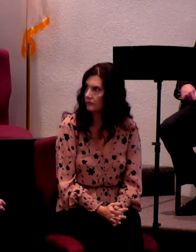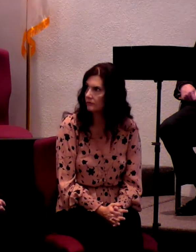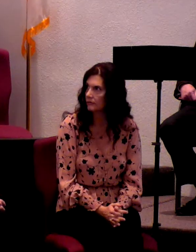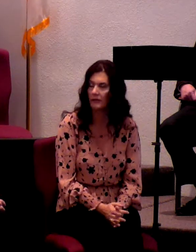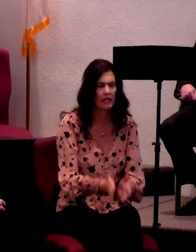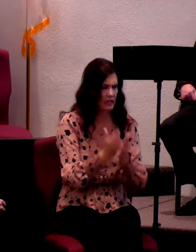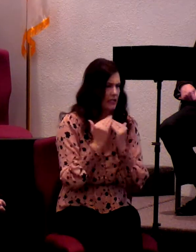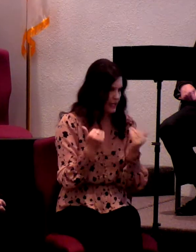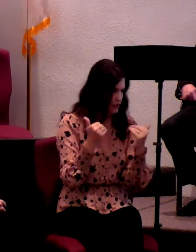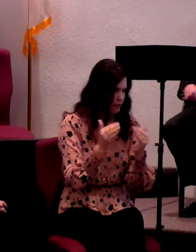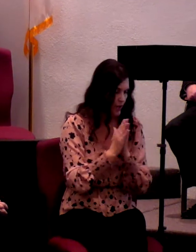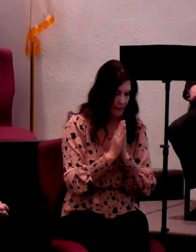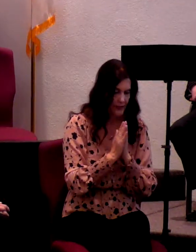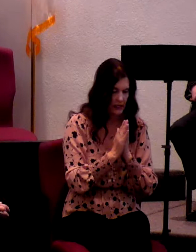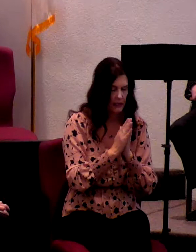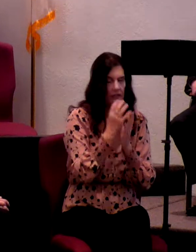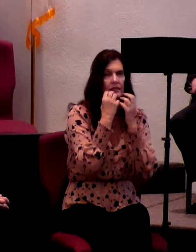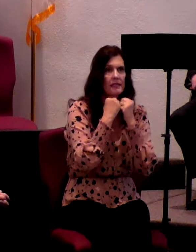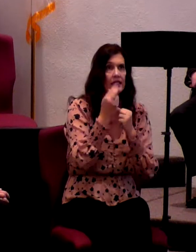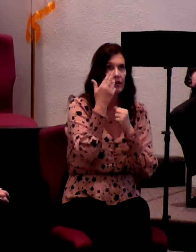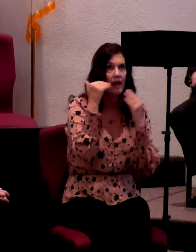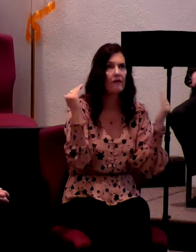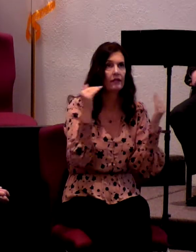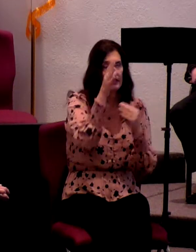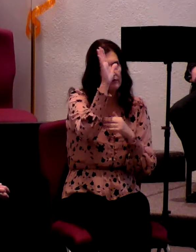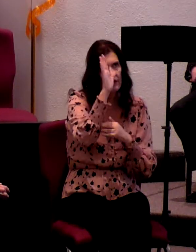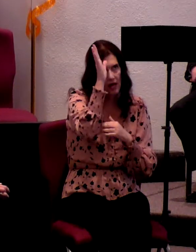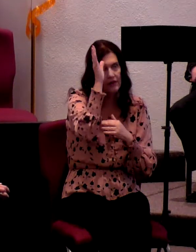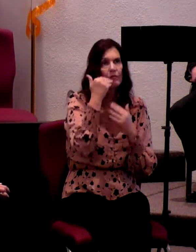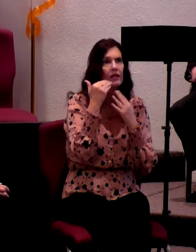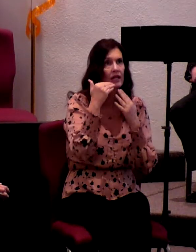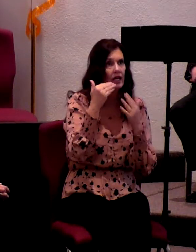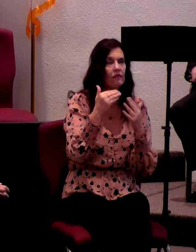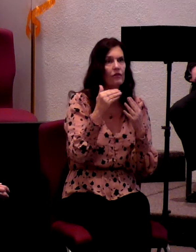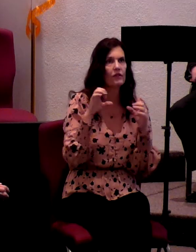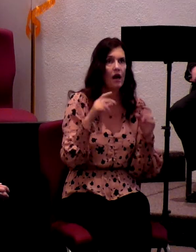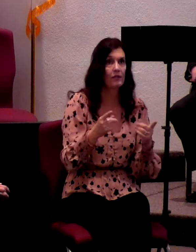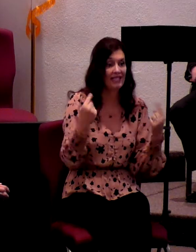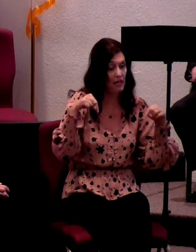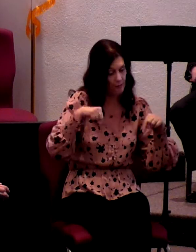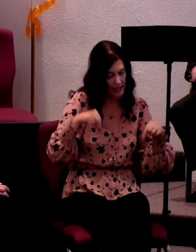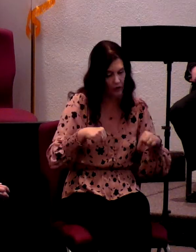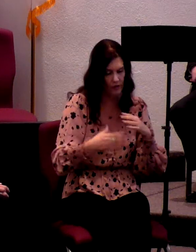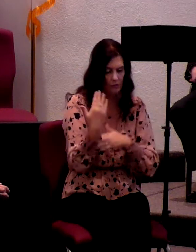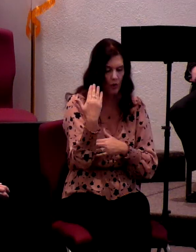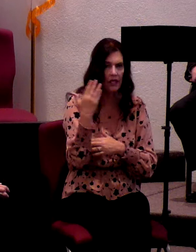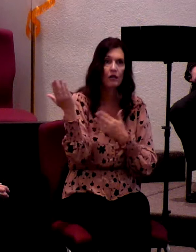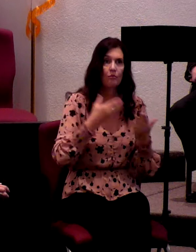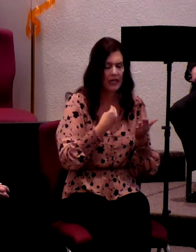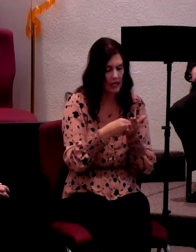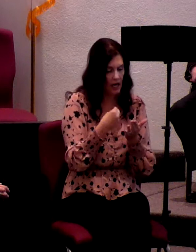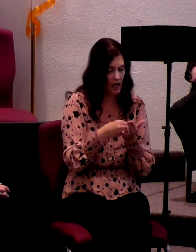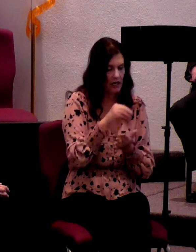Let us pray. Dear Heavenly Father, how thankful we are for the opportunity to be here this morning and bring our tithes and offerings to